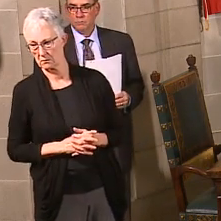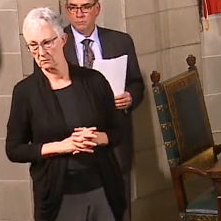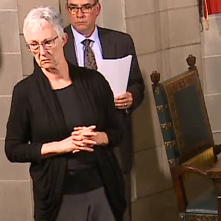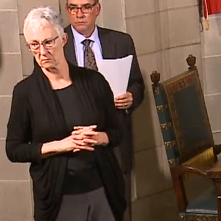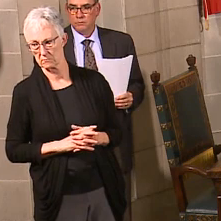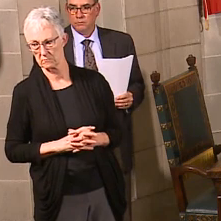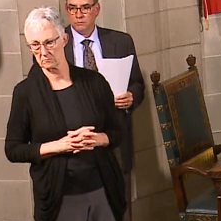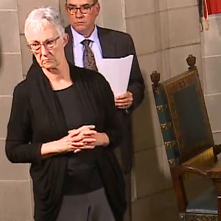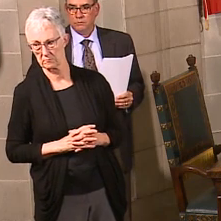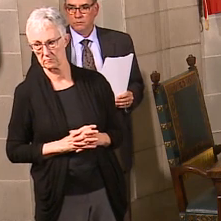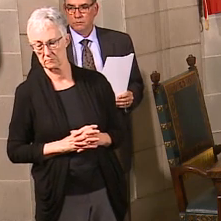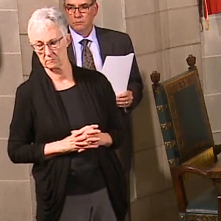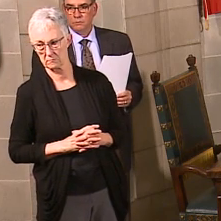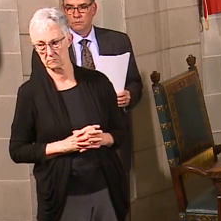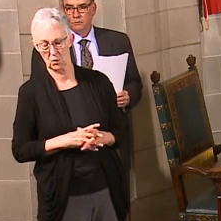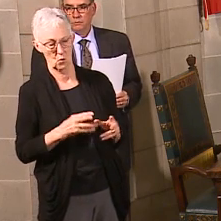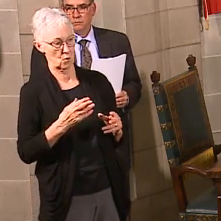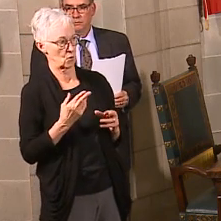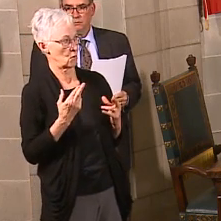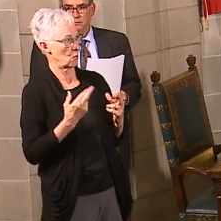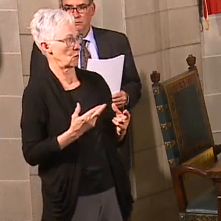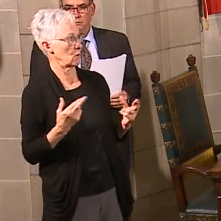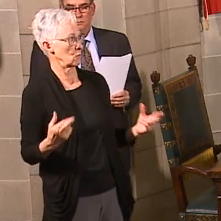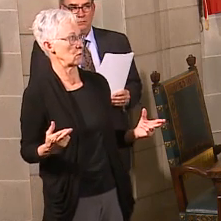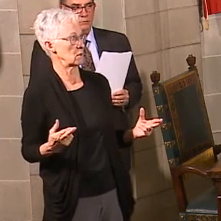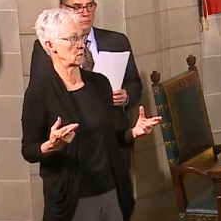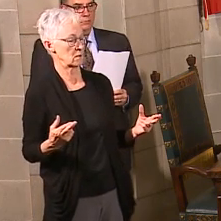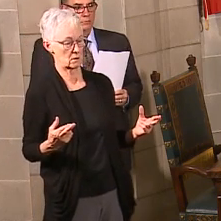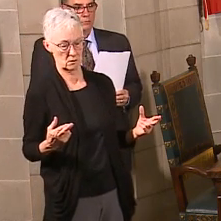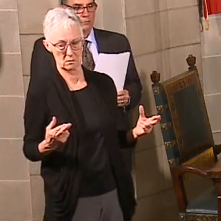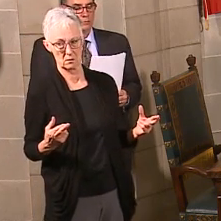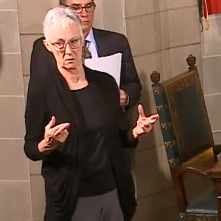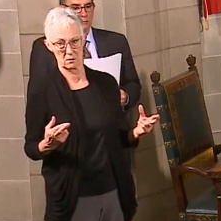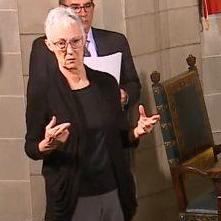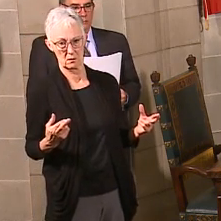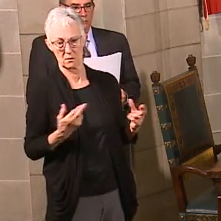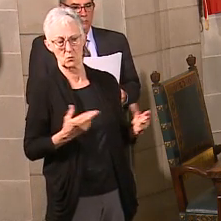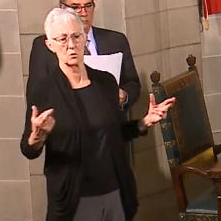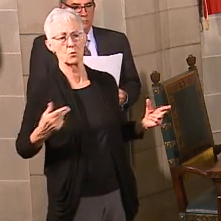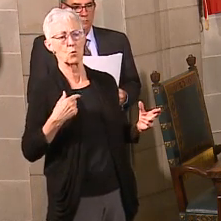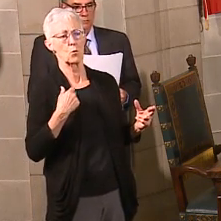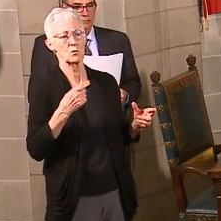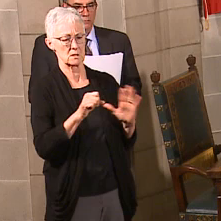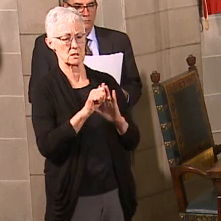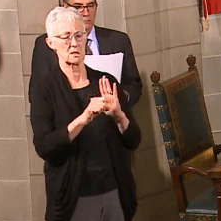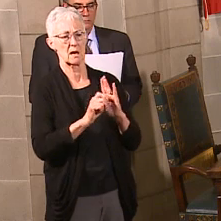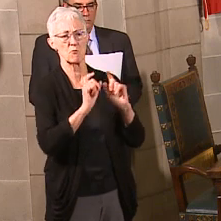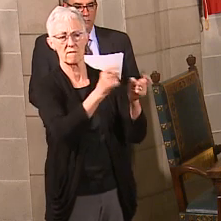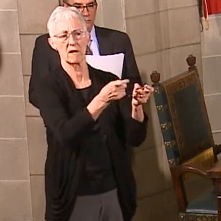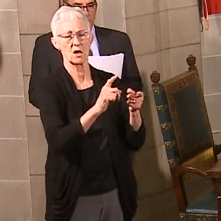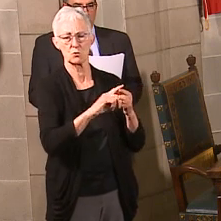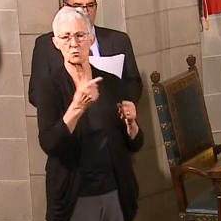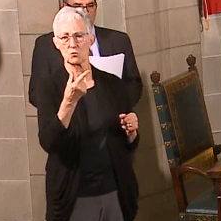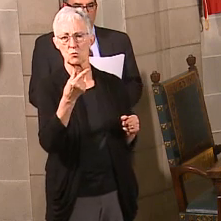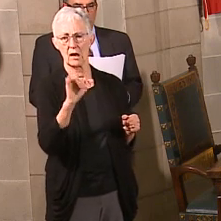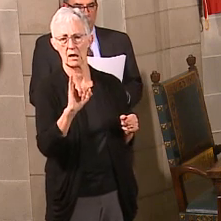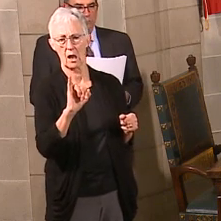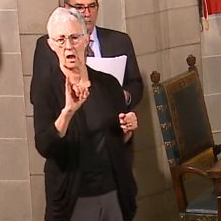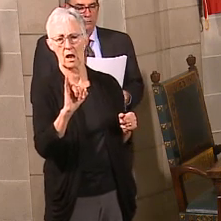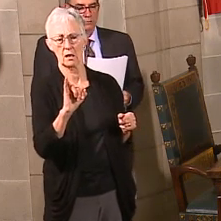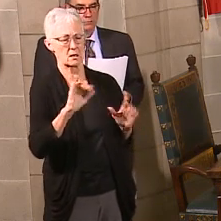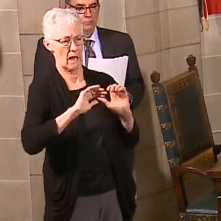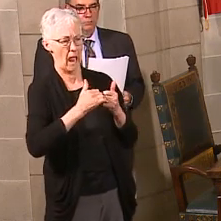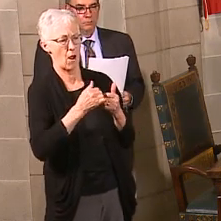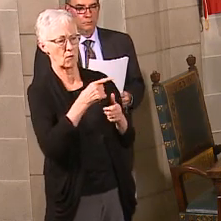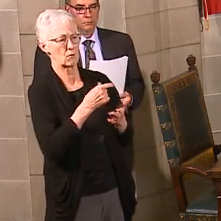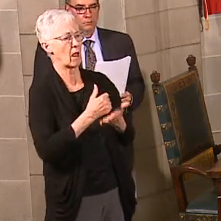resources is the state providing to Grand Island, and what is making a difference? So Steve White wants to know, what resources is the state providing to Grand Island, and what is making a difference?